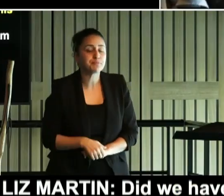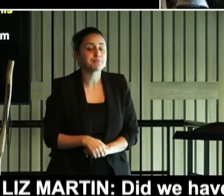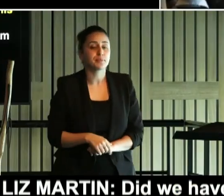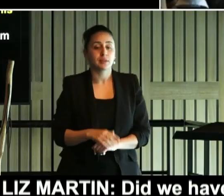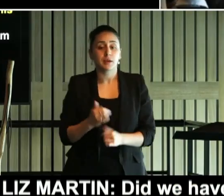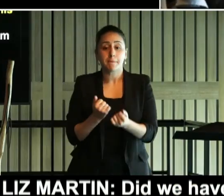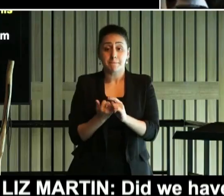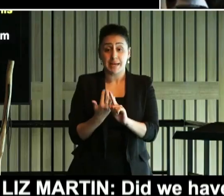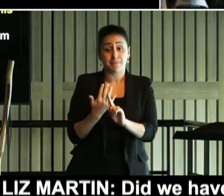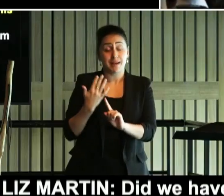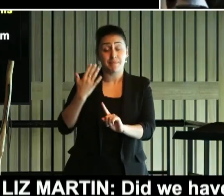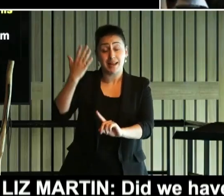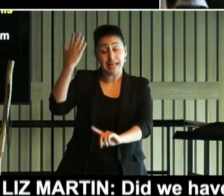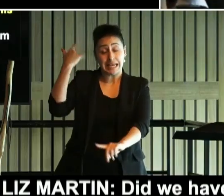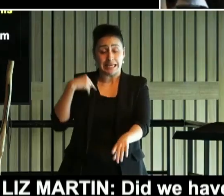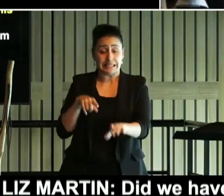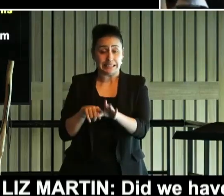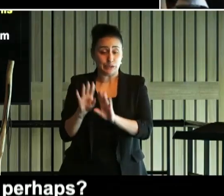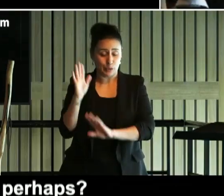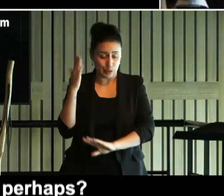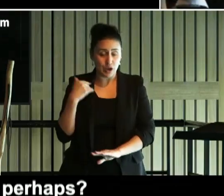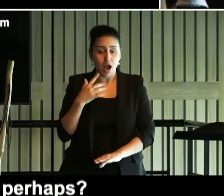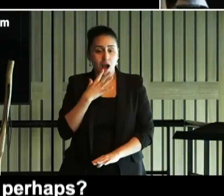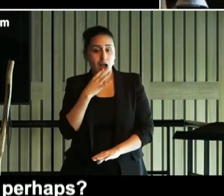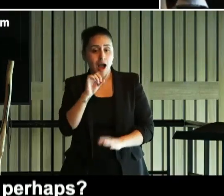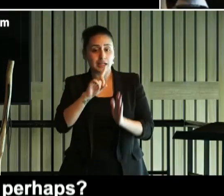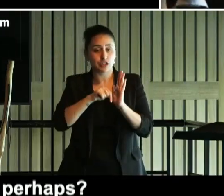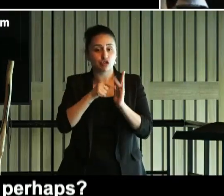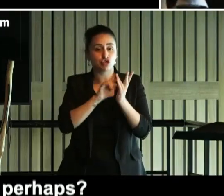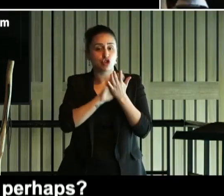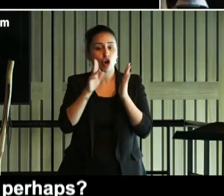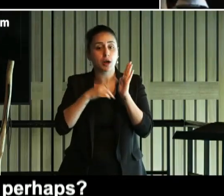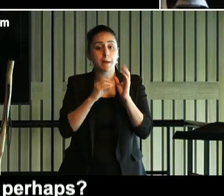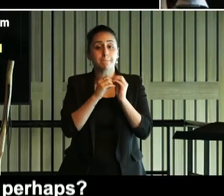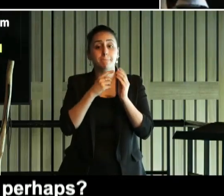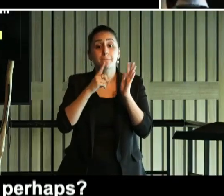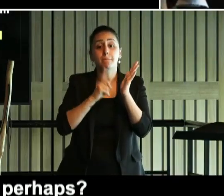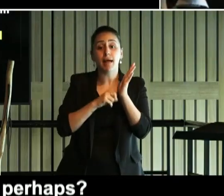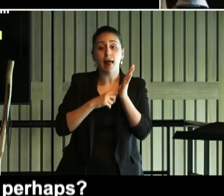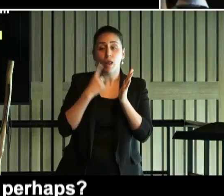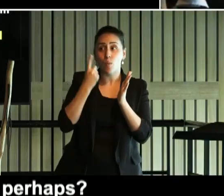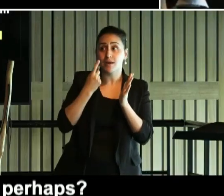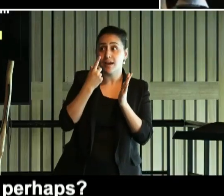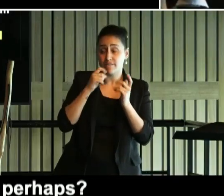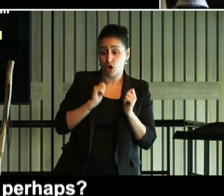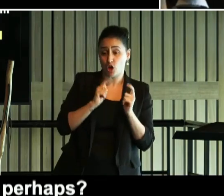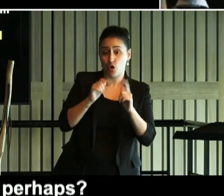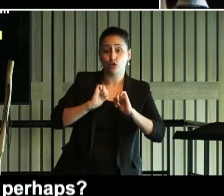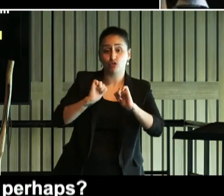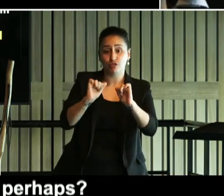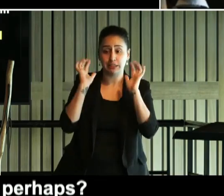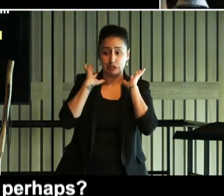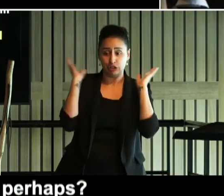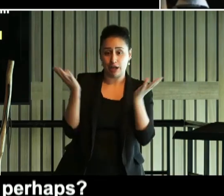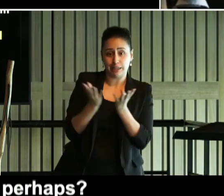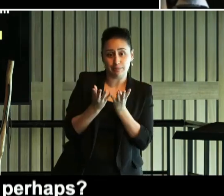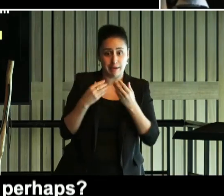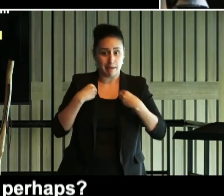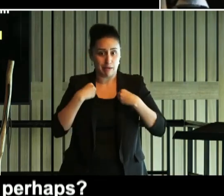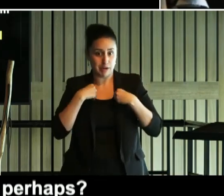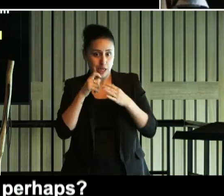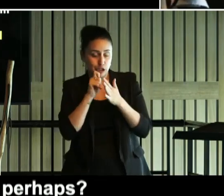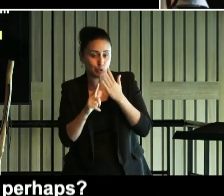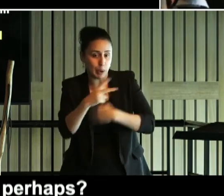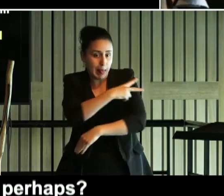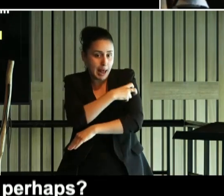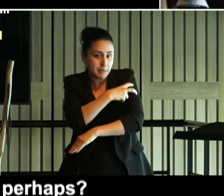Many years ago in my youth, I asked John Bell if I could come to the Shakespeare Company and do an administrative arts apprenticeship. He said,